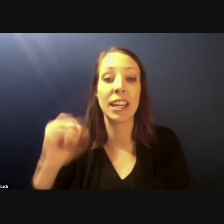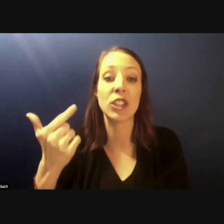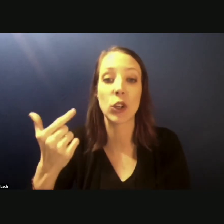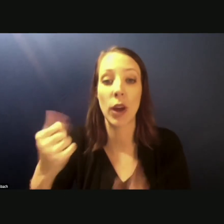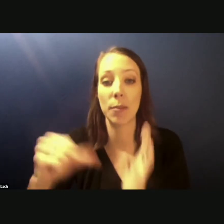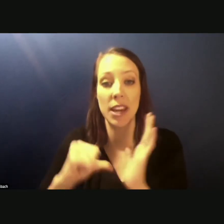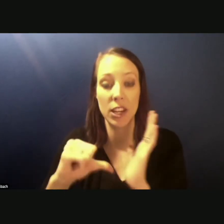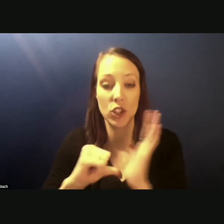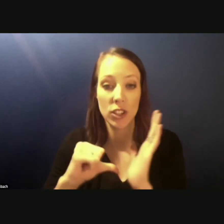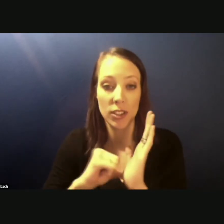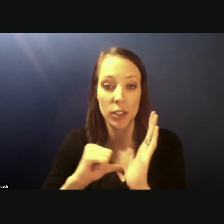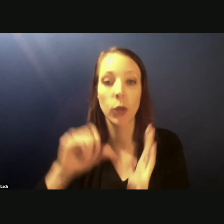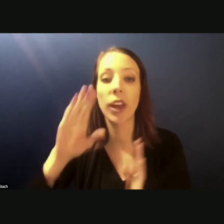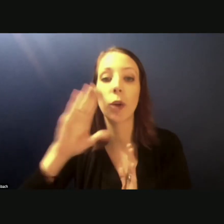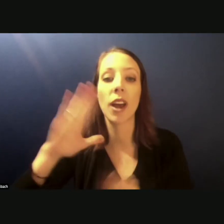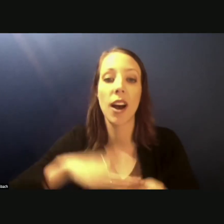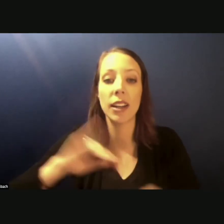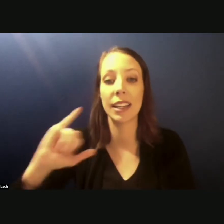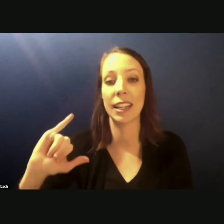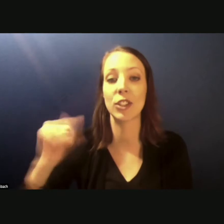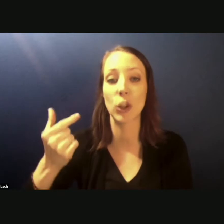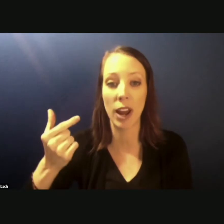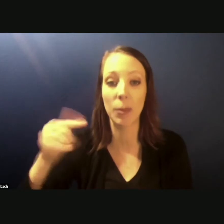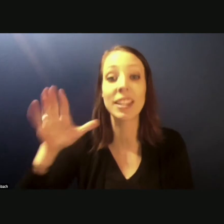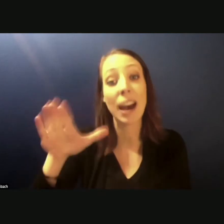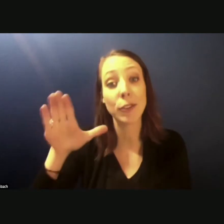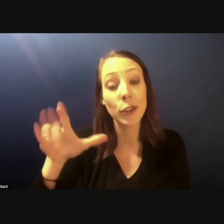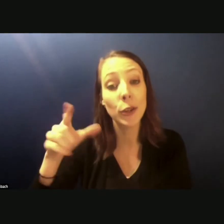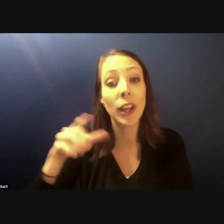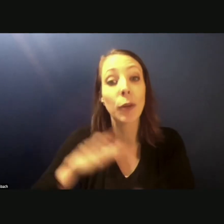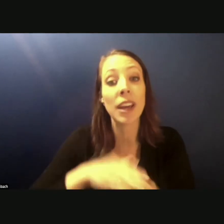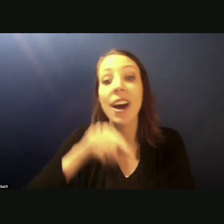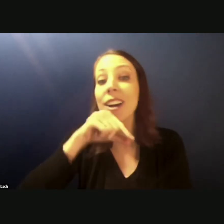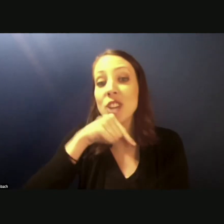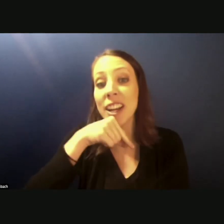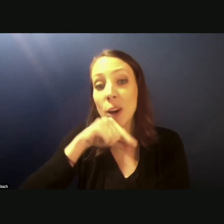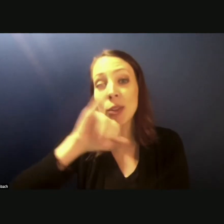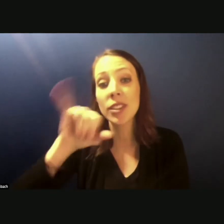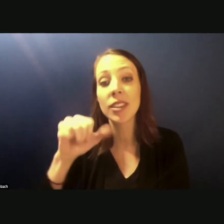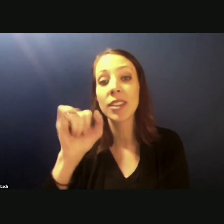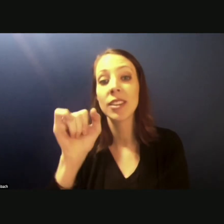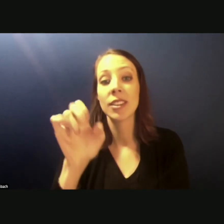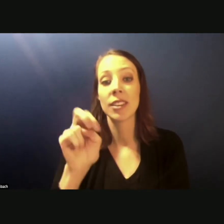the Instagram page. So it'll be on Instagram this afternoon. It'll be on